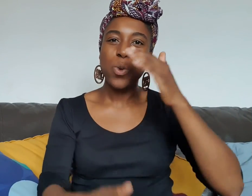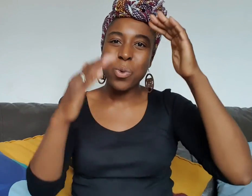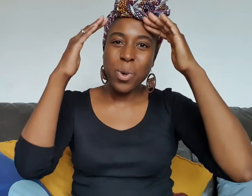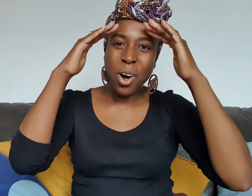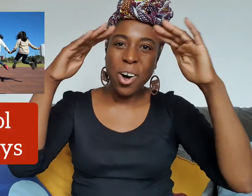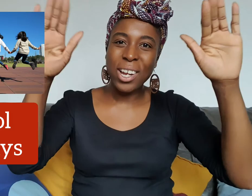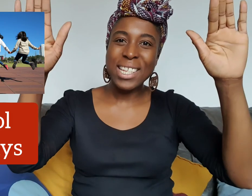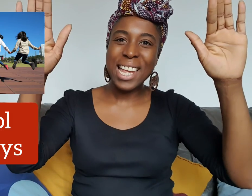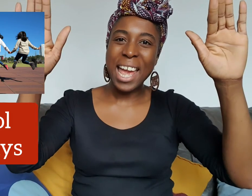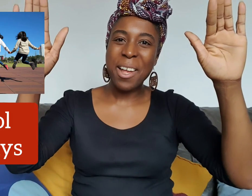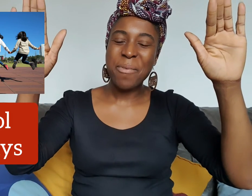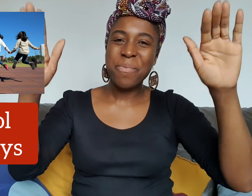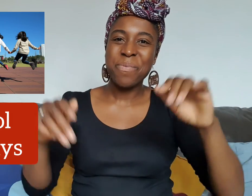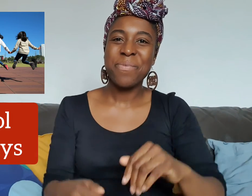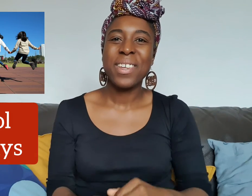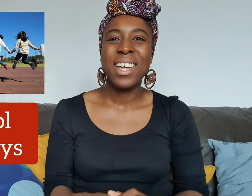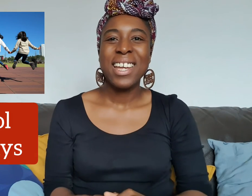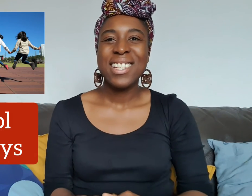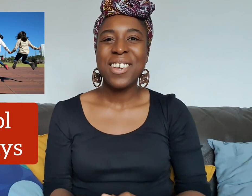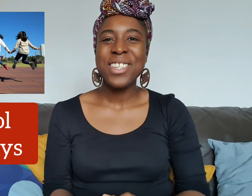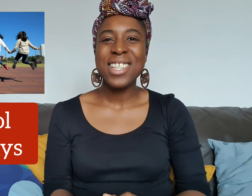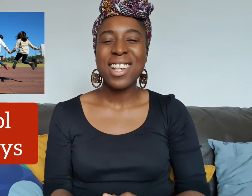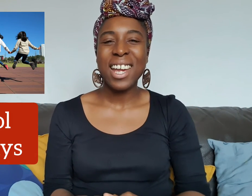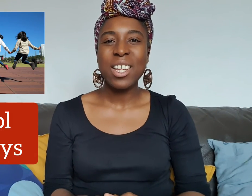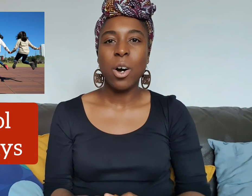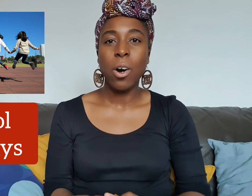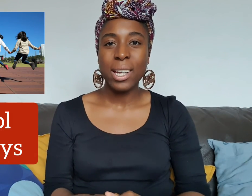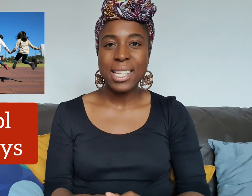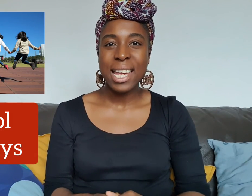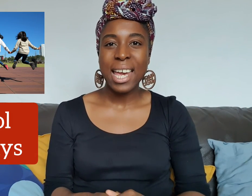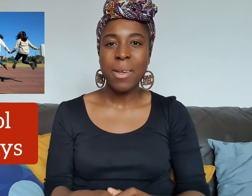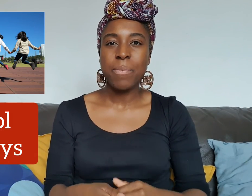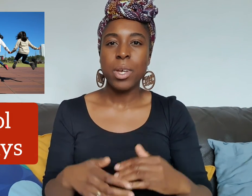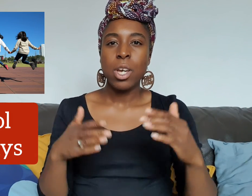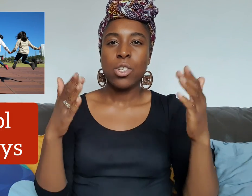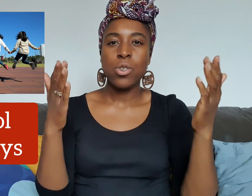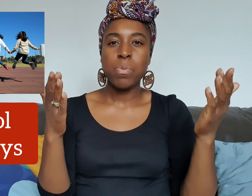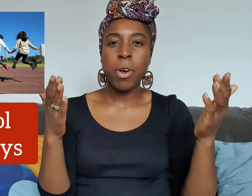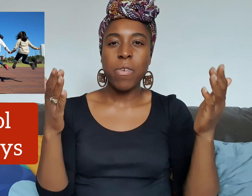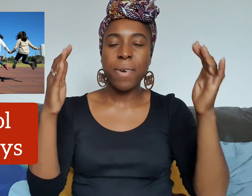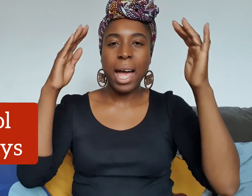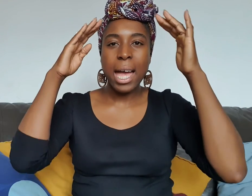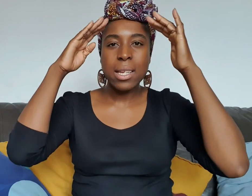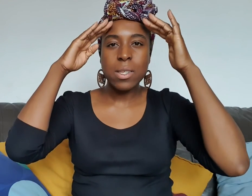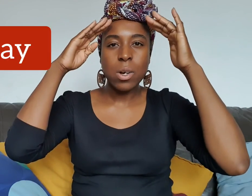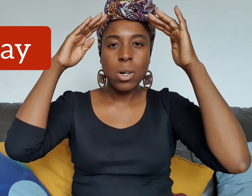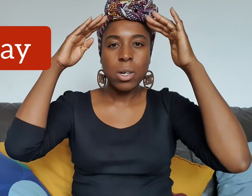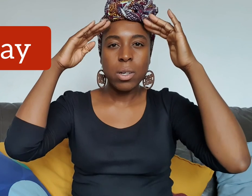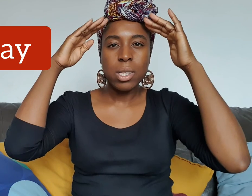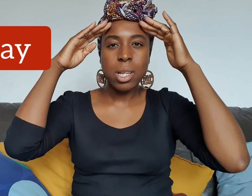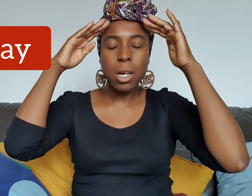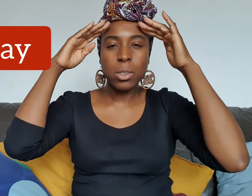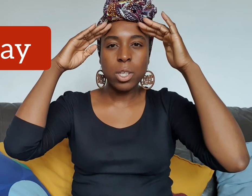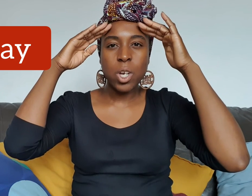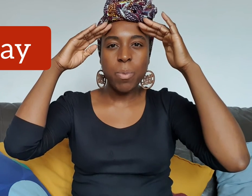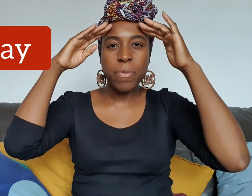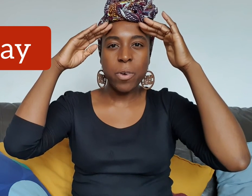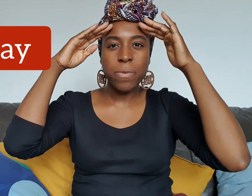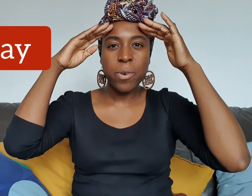School holiday. So to sign holiday use both hands. Start on the top of your your